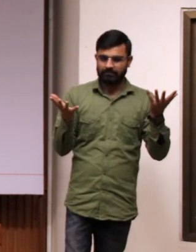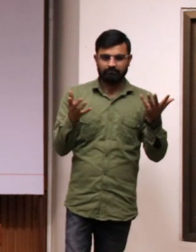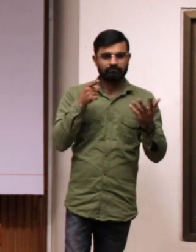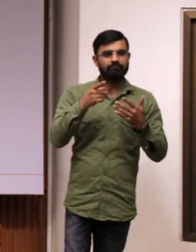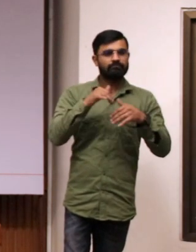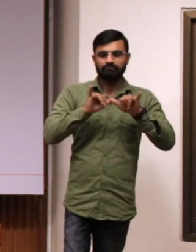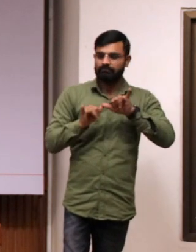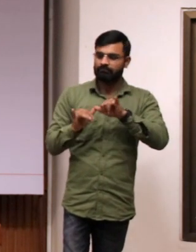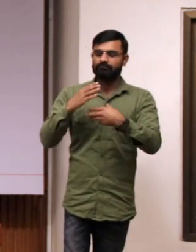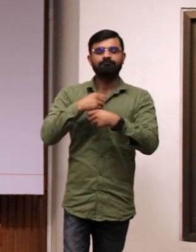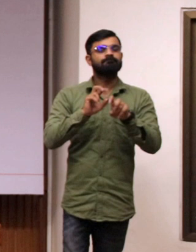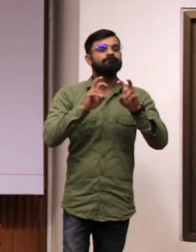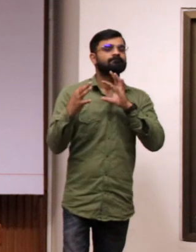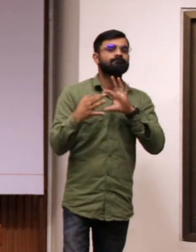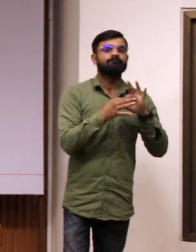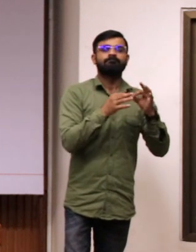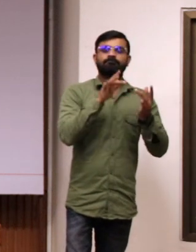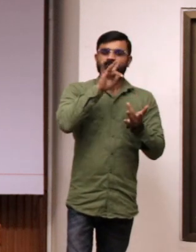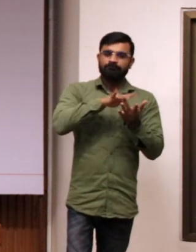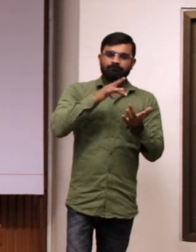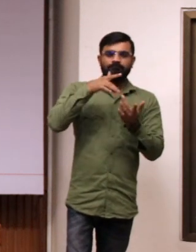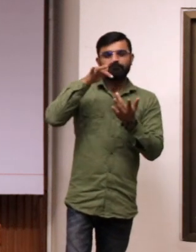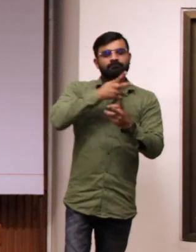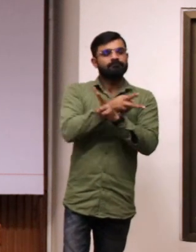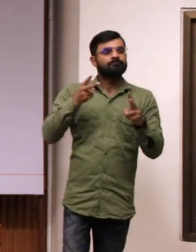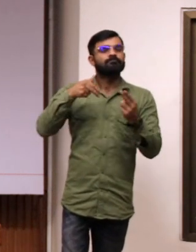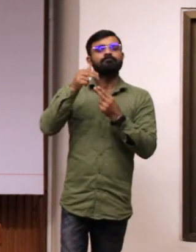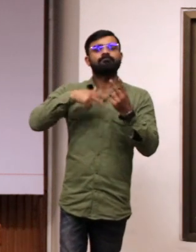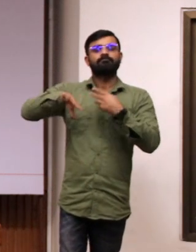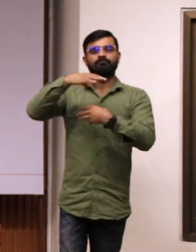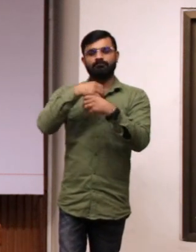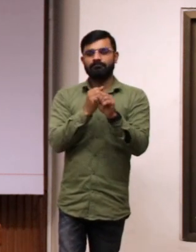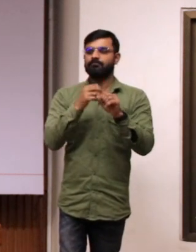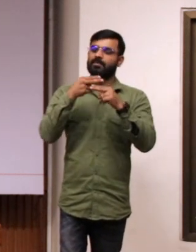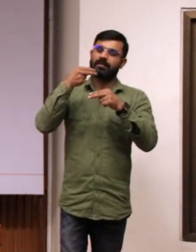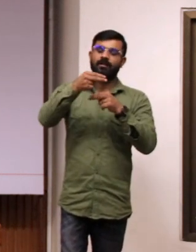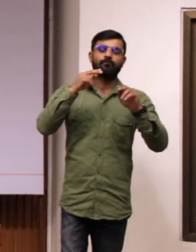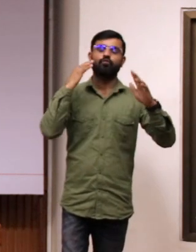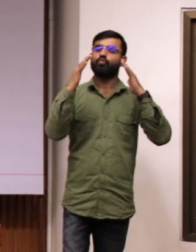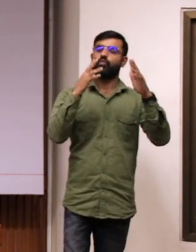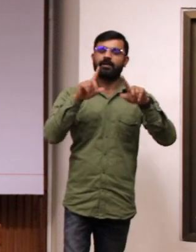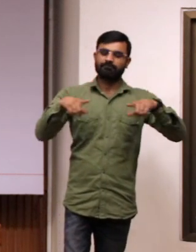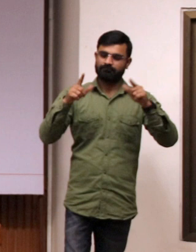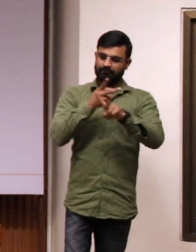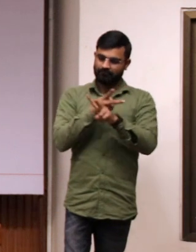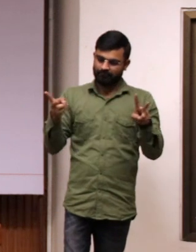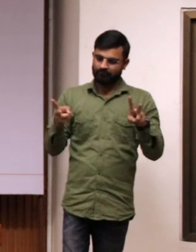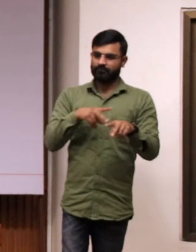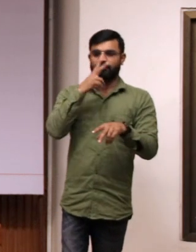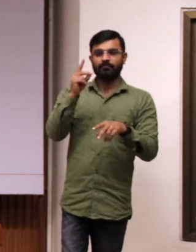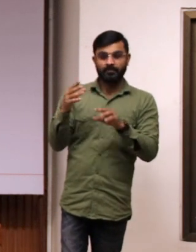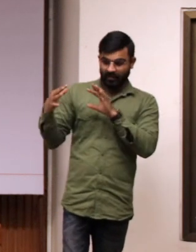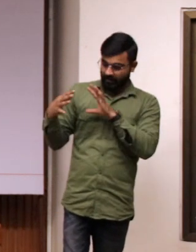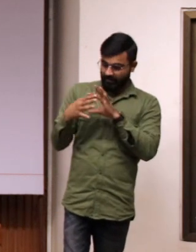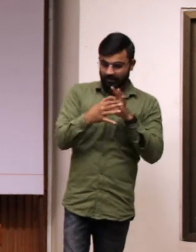which is arranged as a top canopy, middle story, understory, and ground vegetation, which constitute a forest. Where you have a tree, we have a second layer of